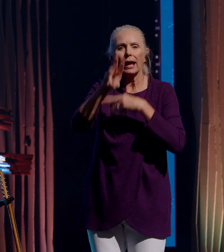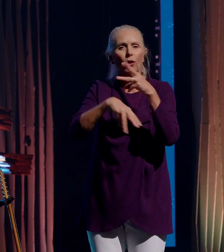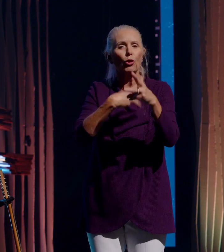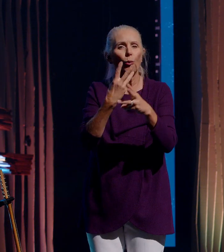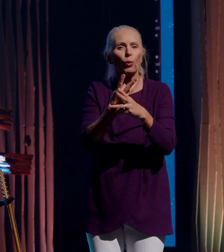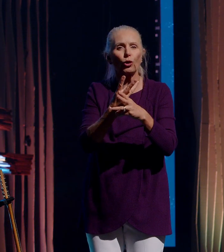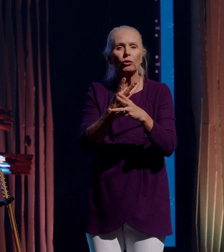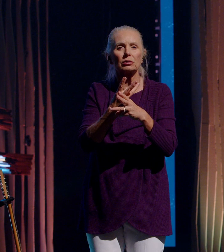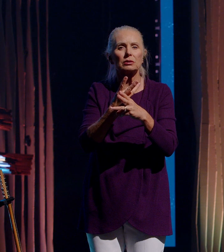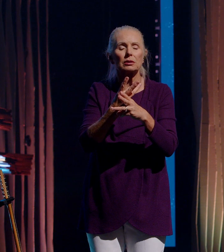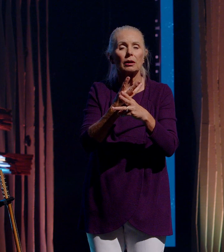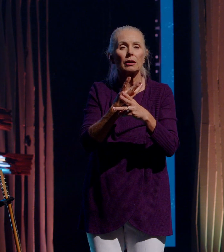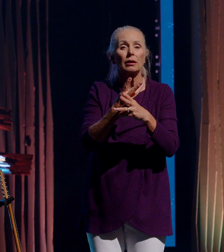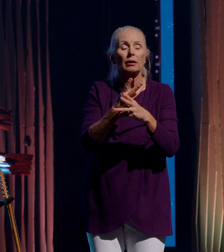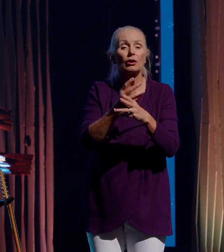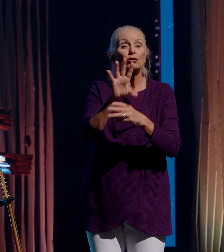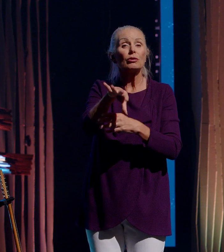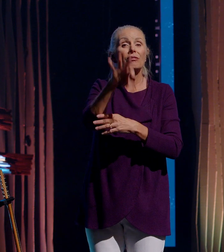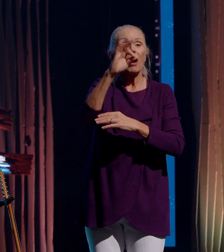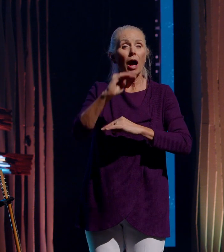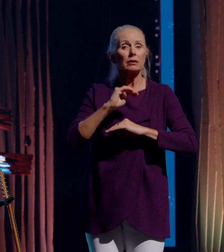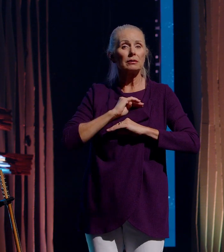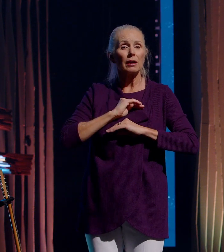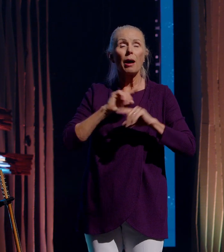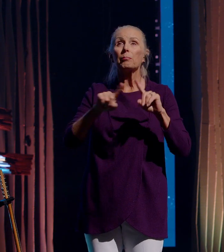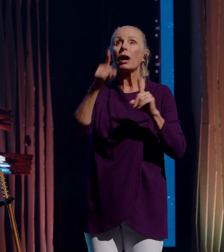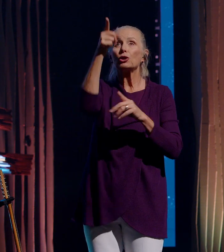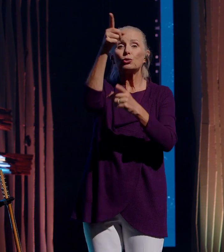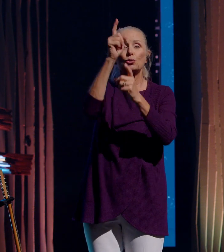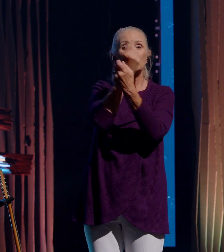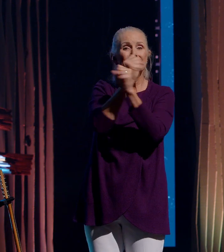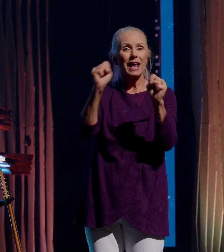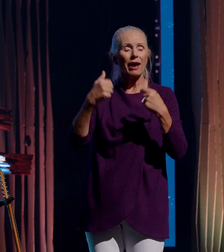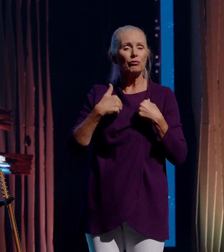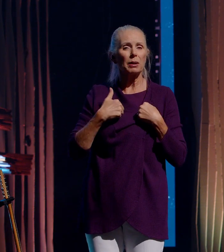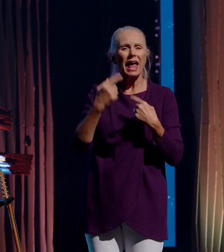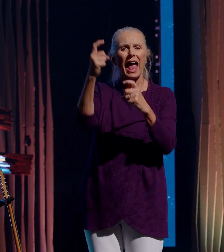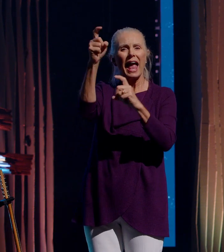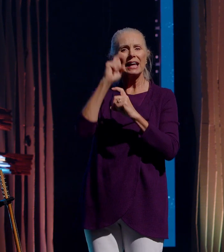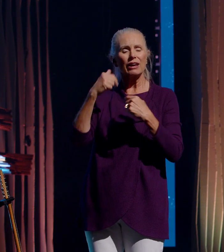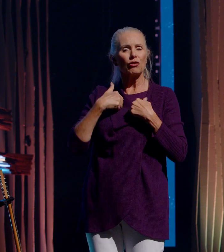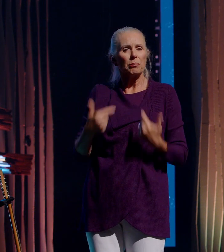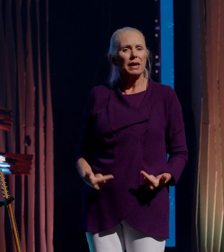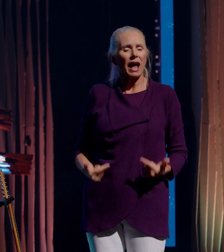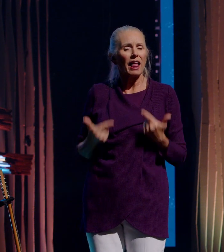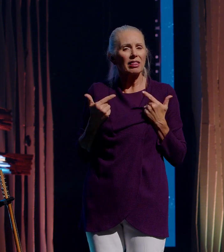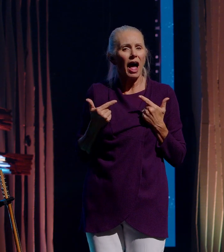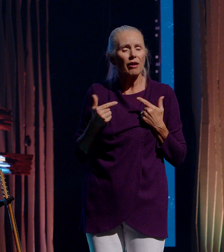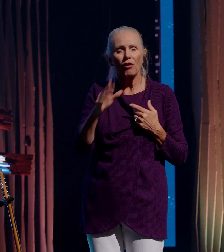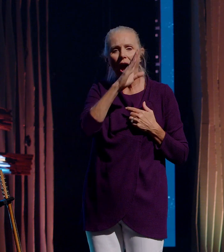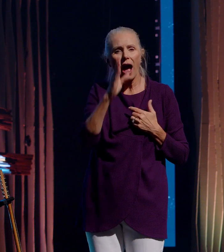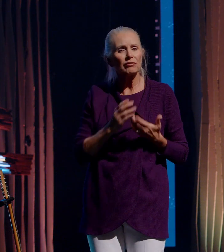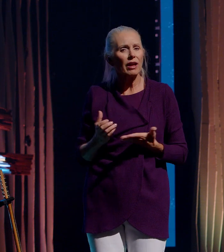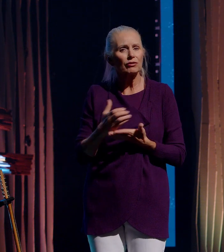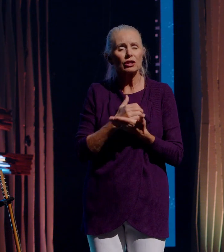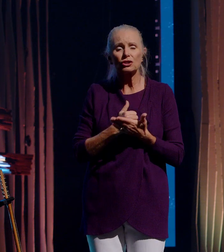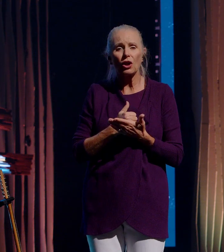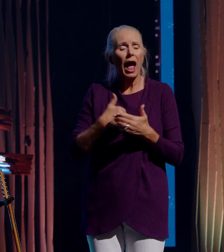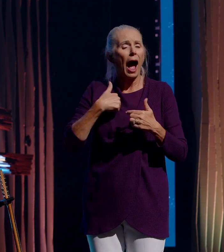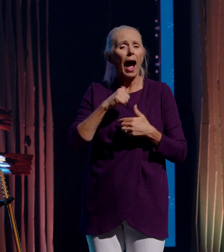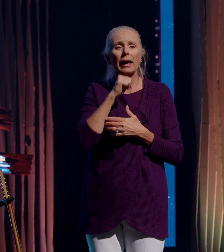me. And you've given me a life I don't deserve and a daily purpose to walk in of which I'm not